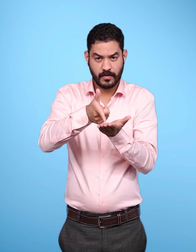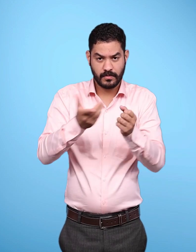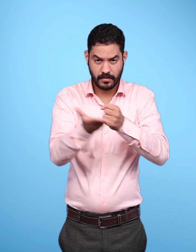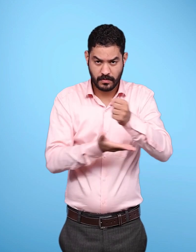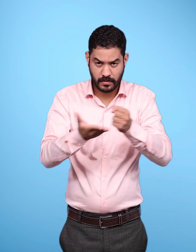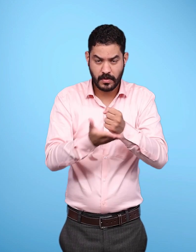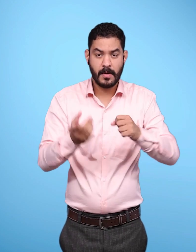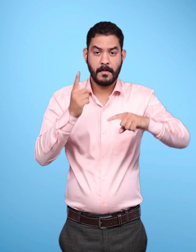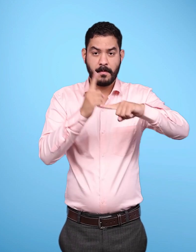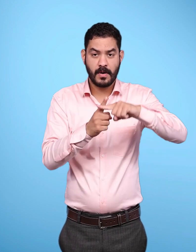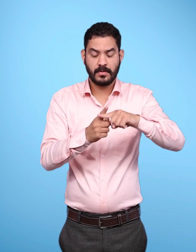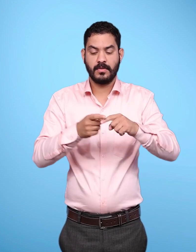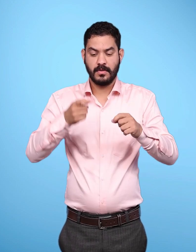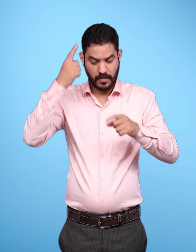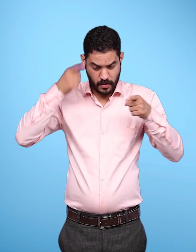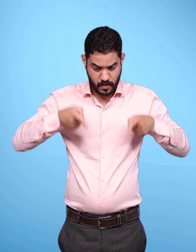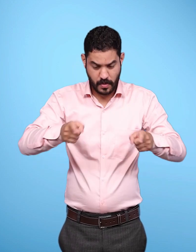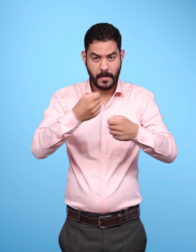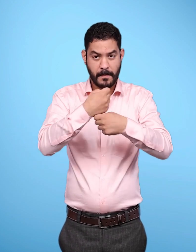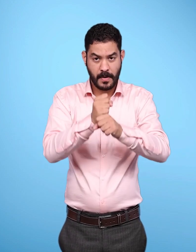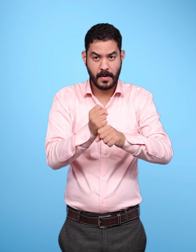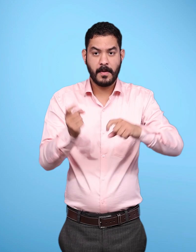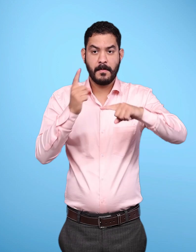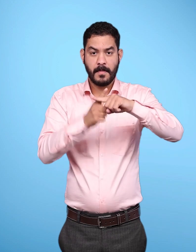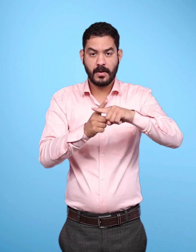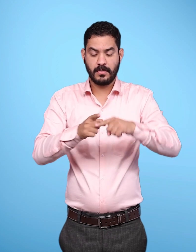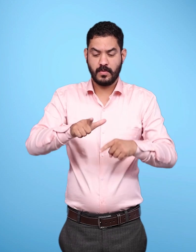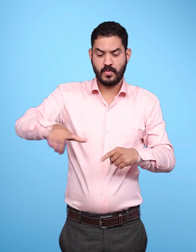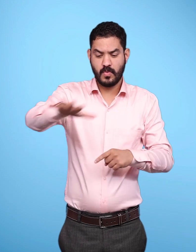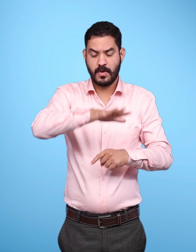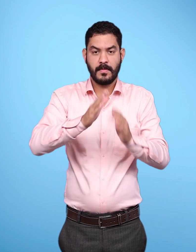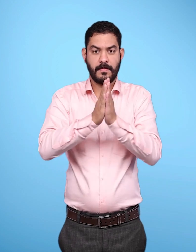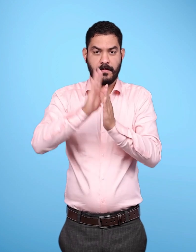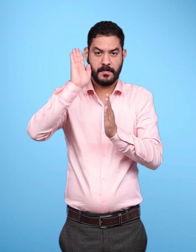agricultural operations, making roads, local temples, etc.